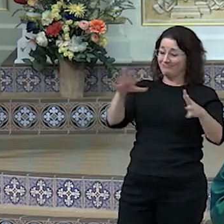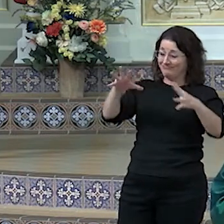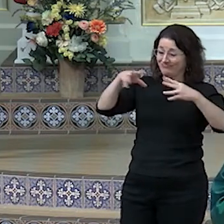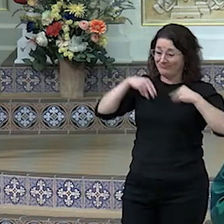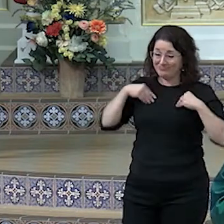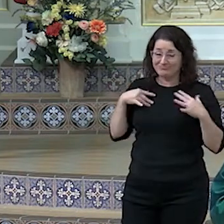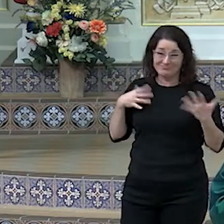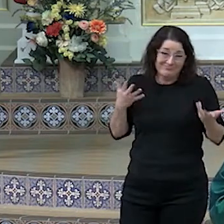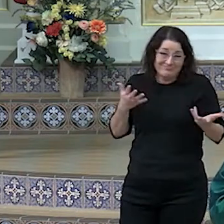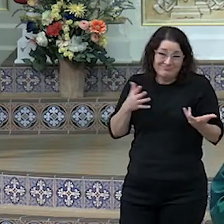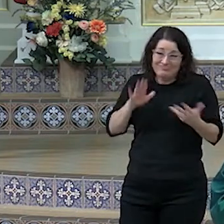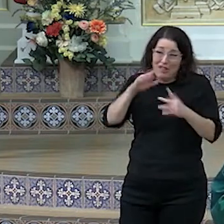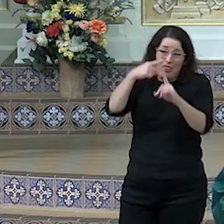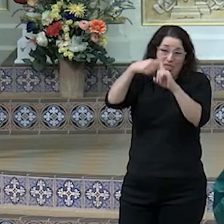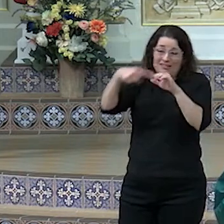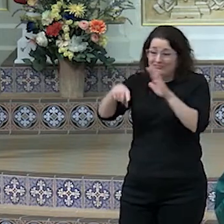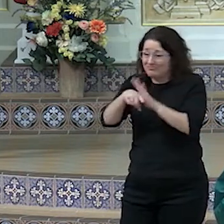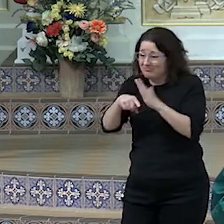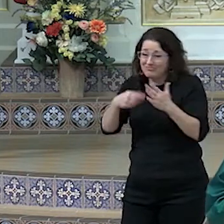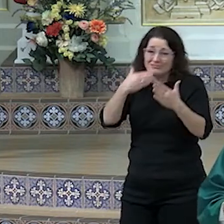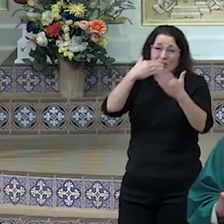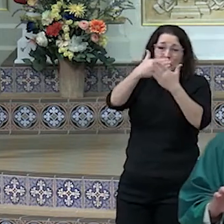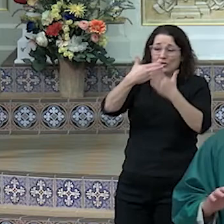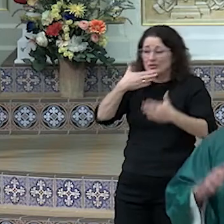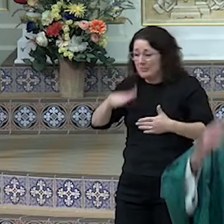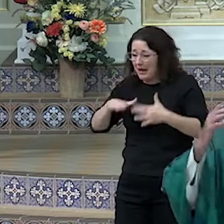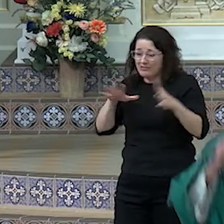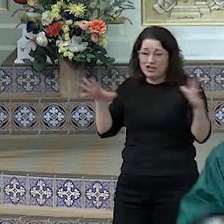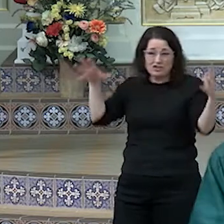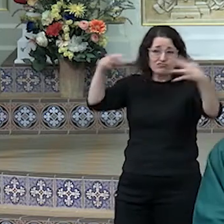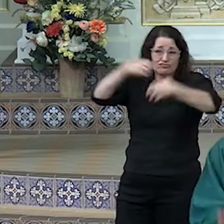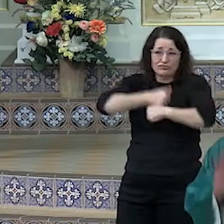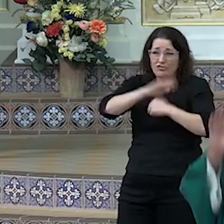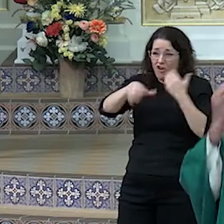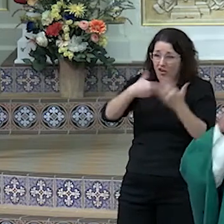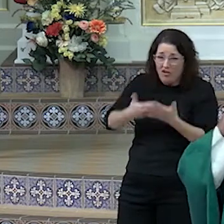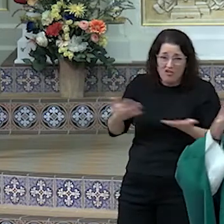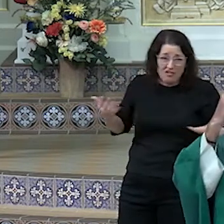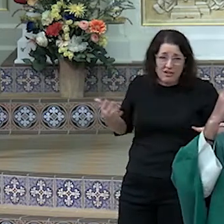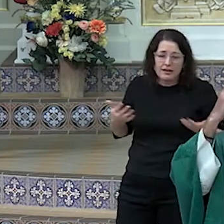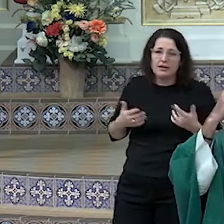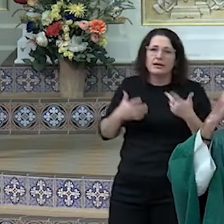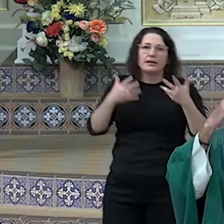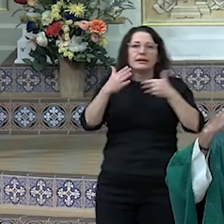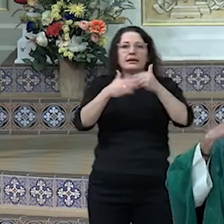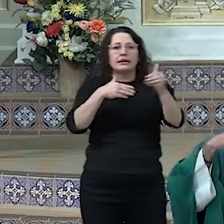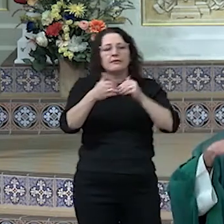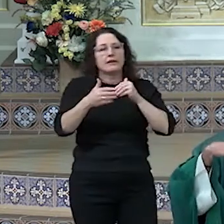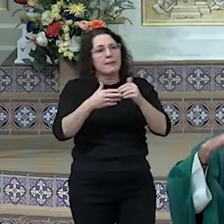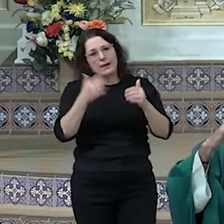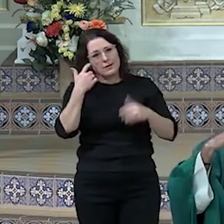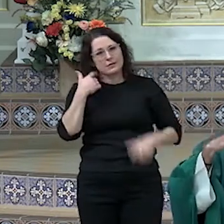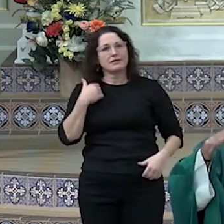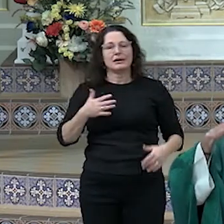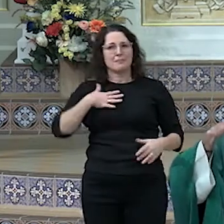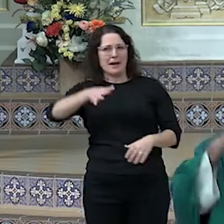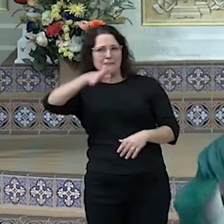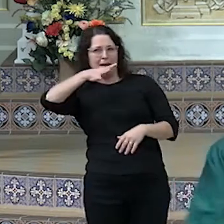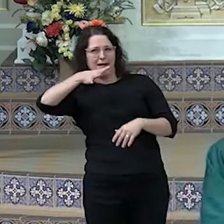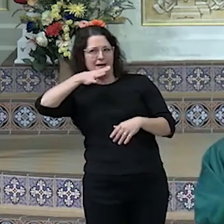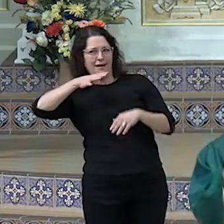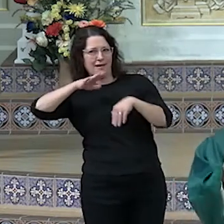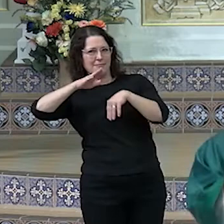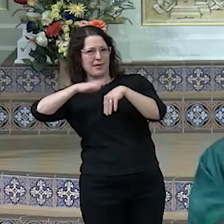it. That I don't try to say, like my mom's voice in my